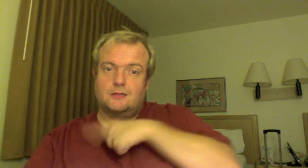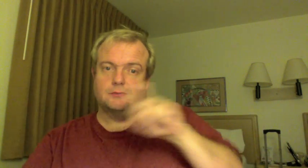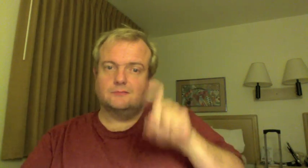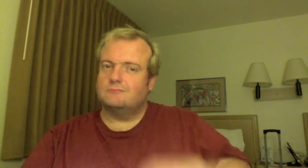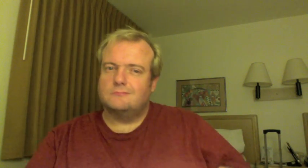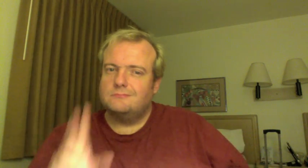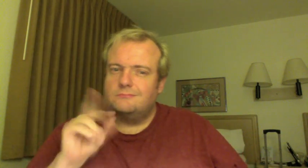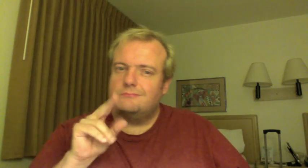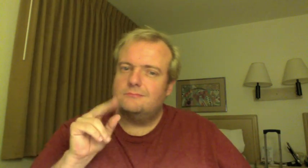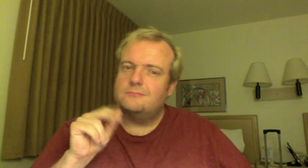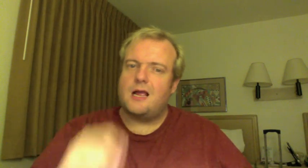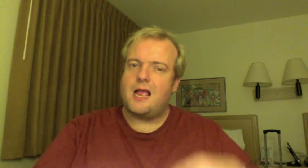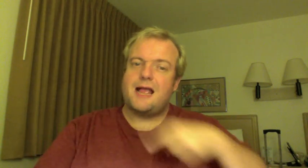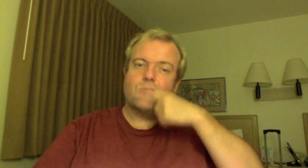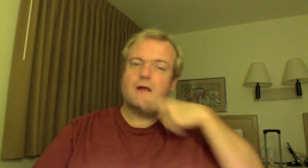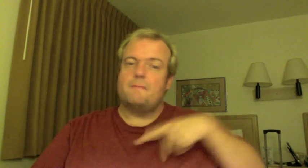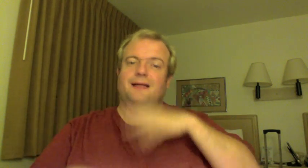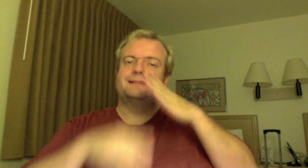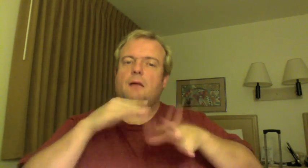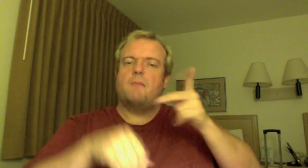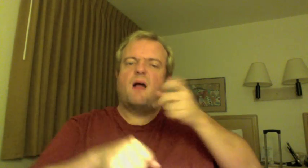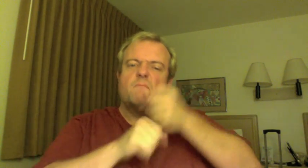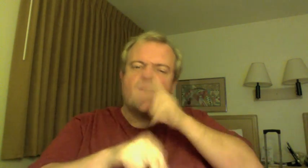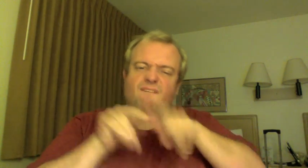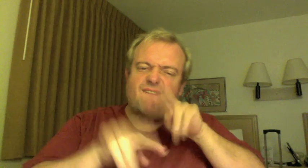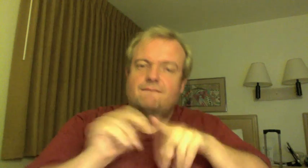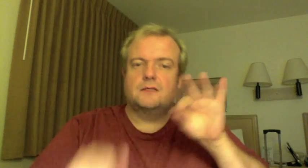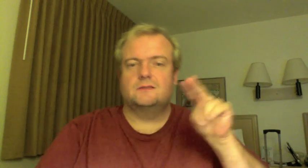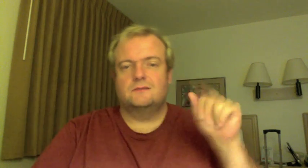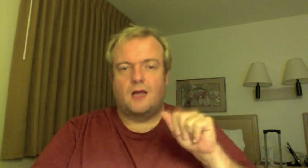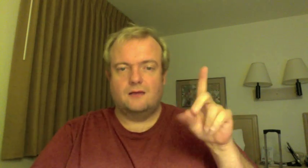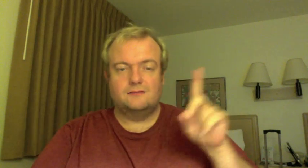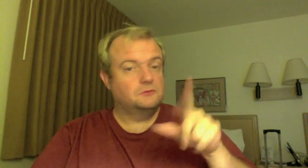to its state-of-the-art electronics to broadcast the action around the world,